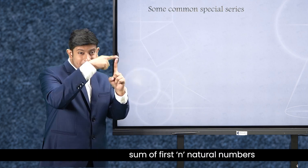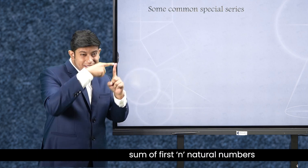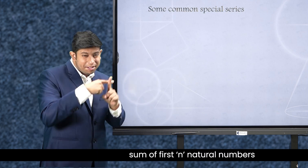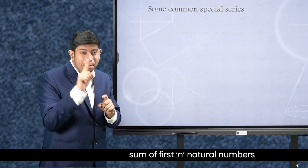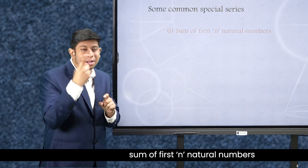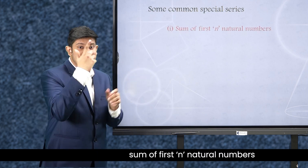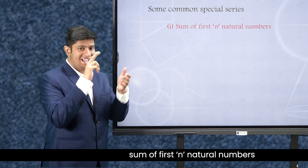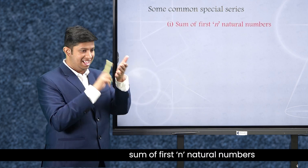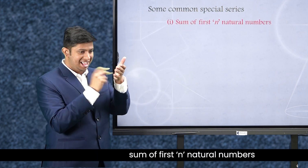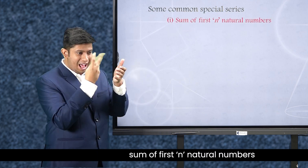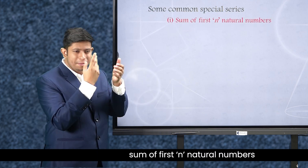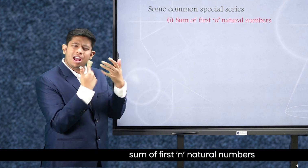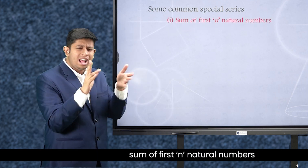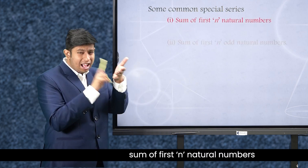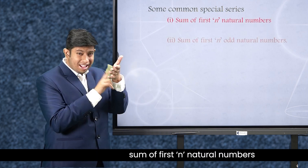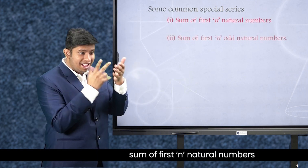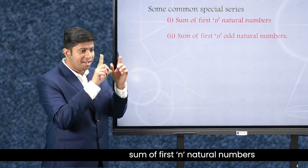Sum of first n natural numbers,